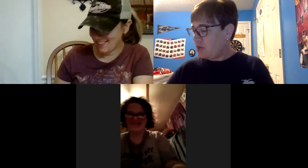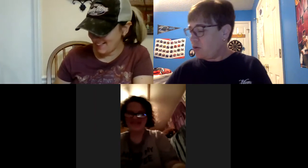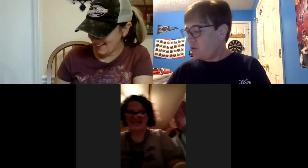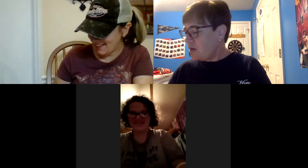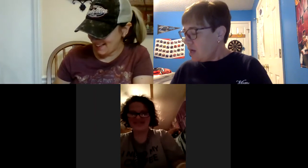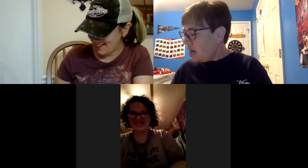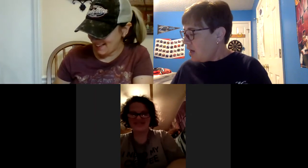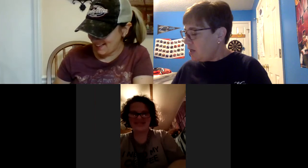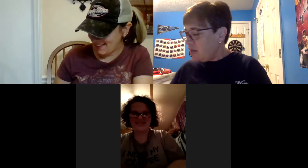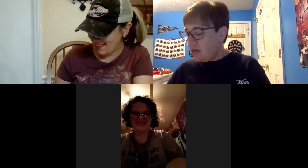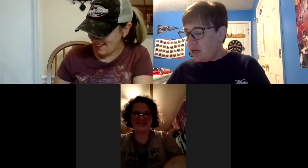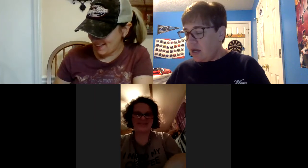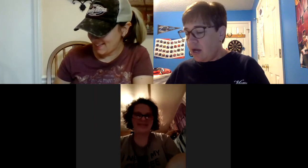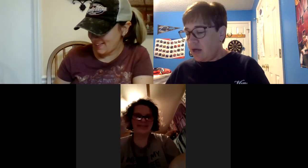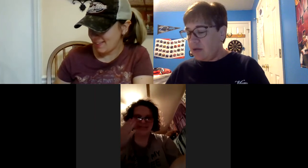So